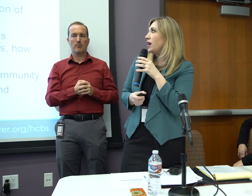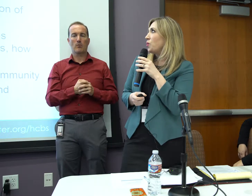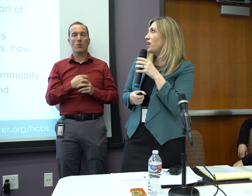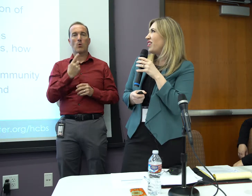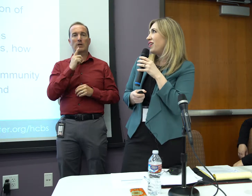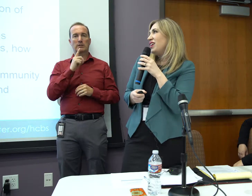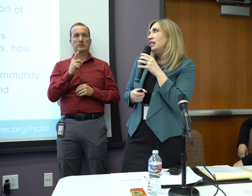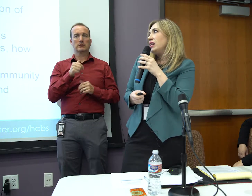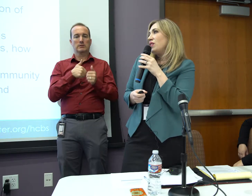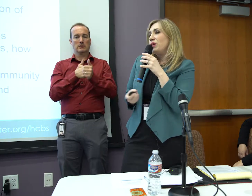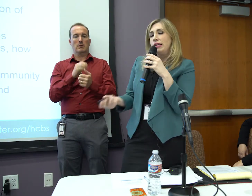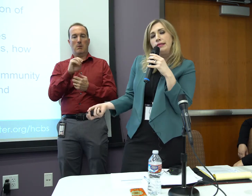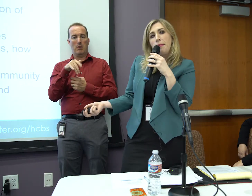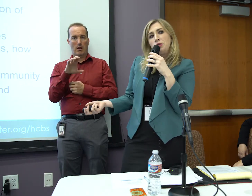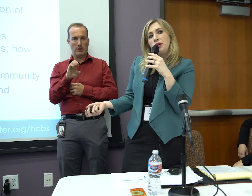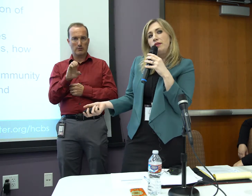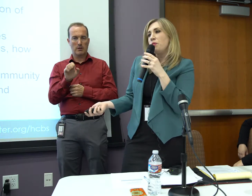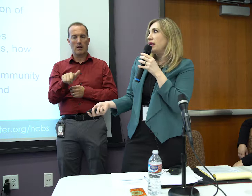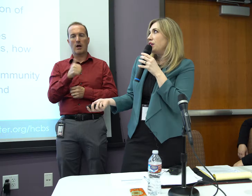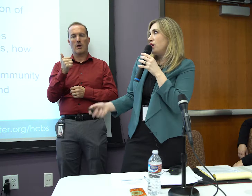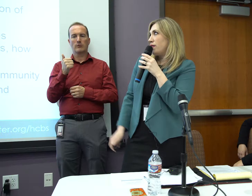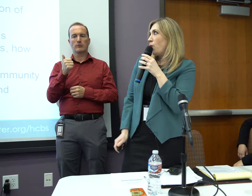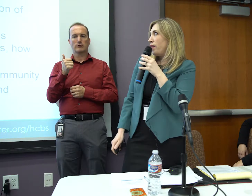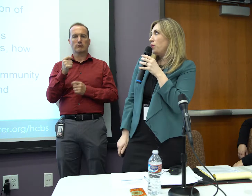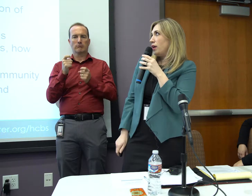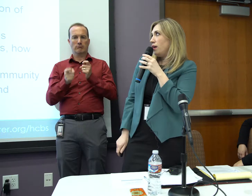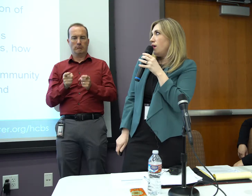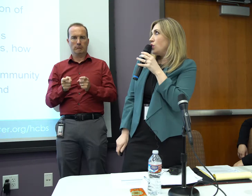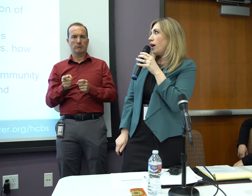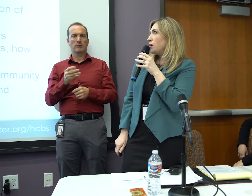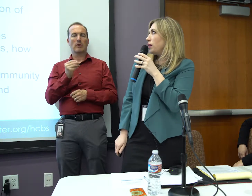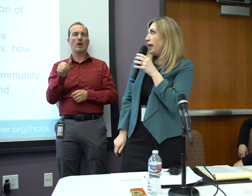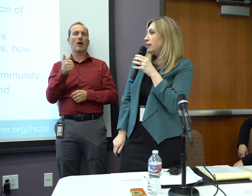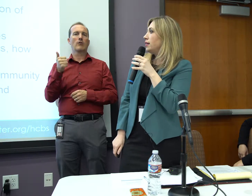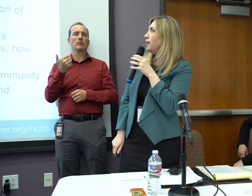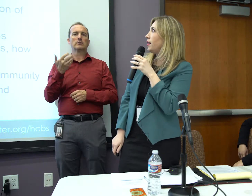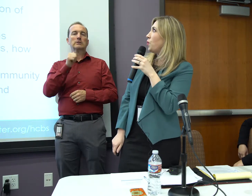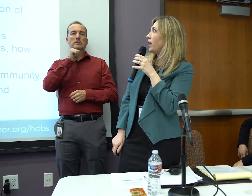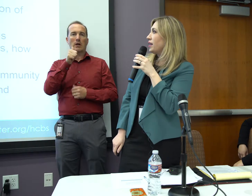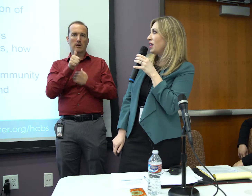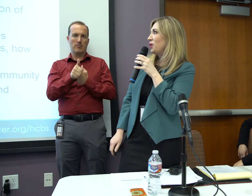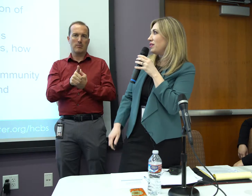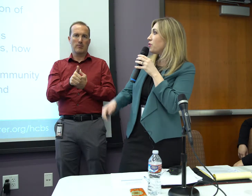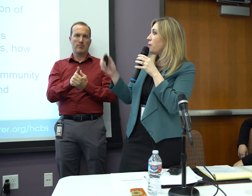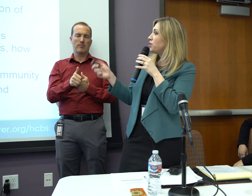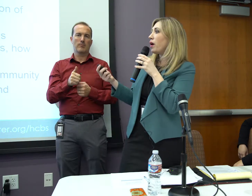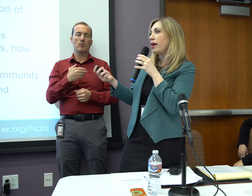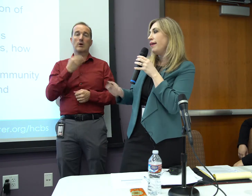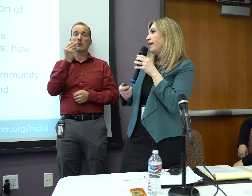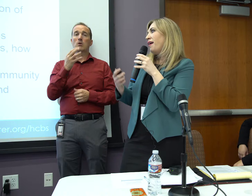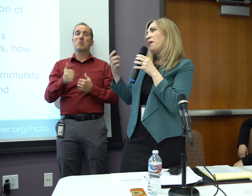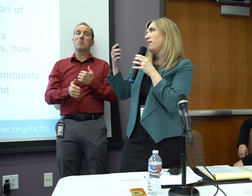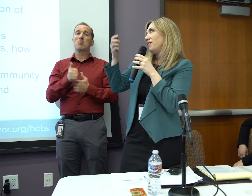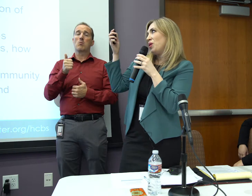compliant setting, one of a setting that would need some degree of remediation, and then one that would be non-compliant. And what I can tell you is that for the most